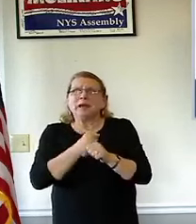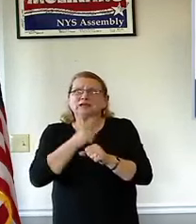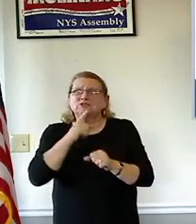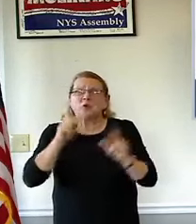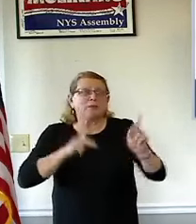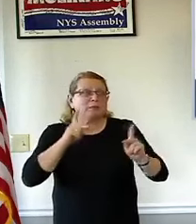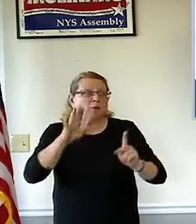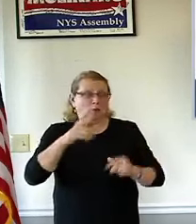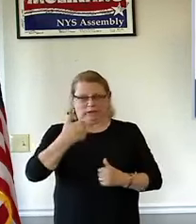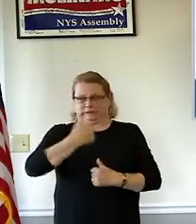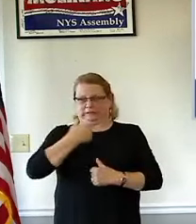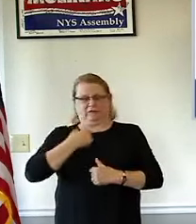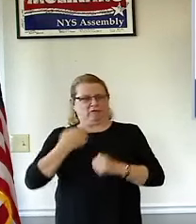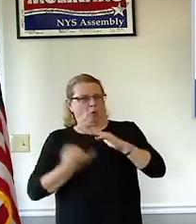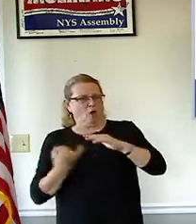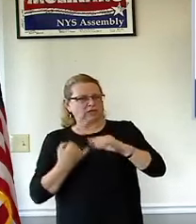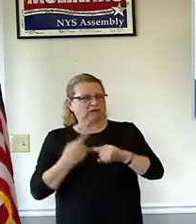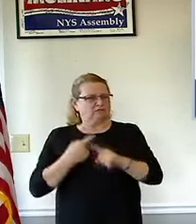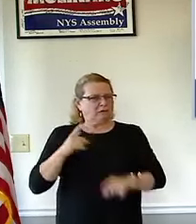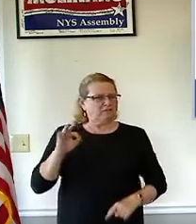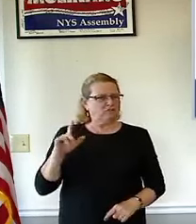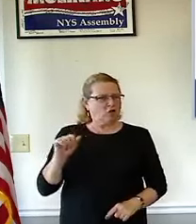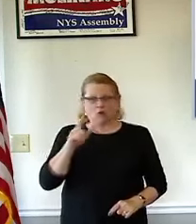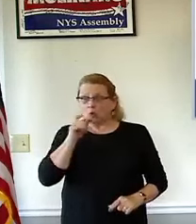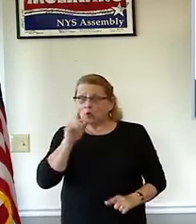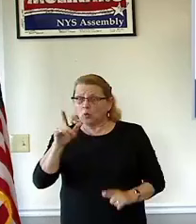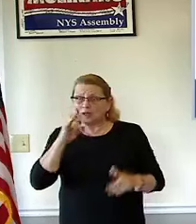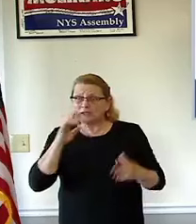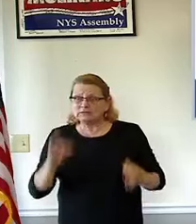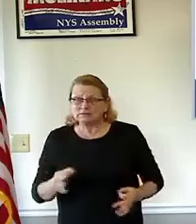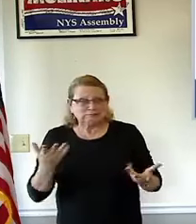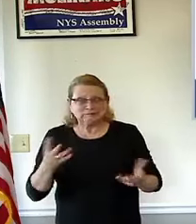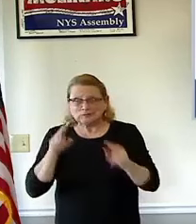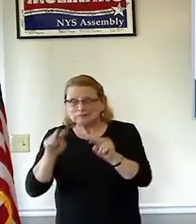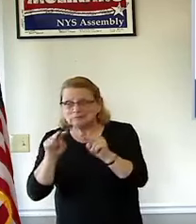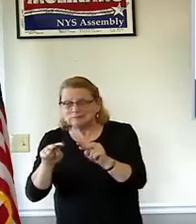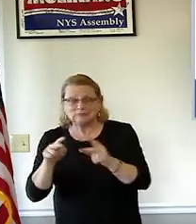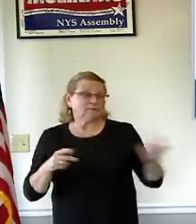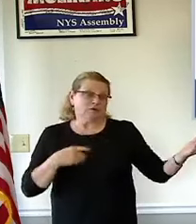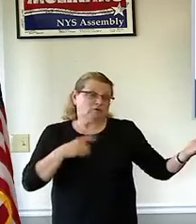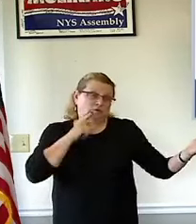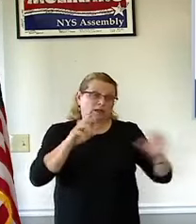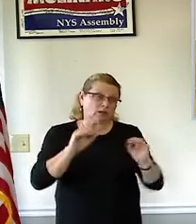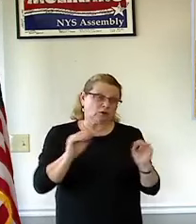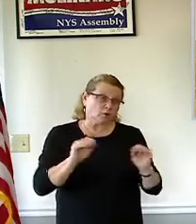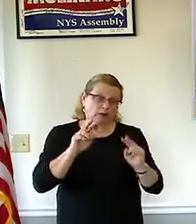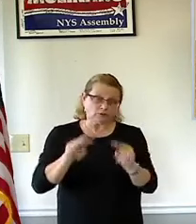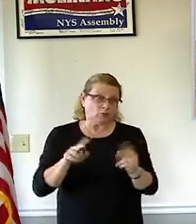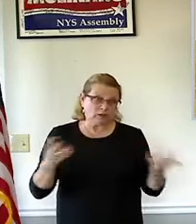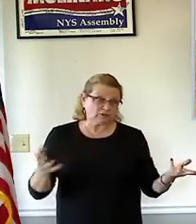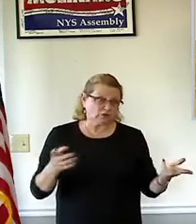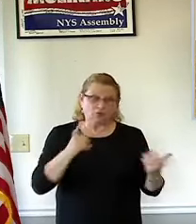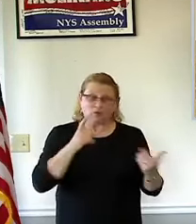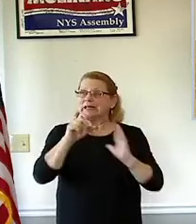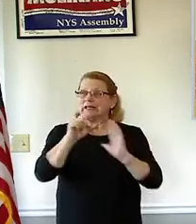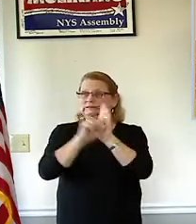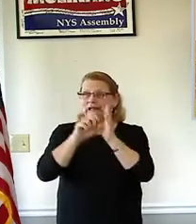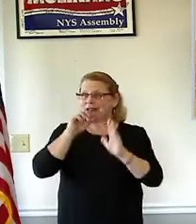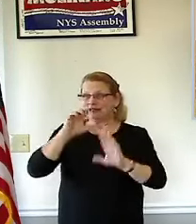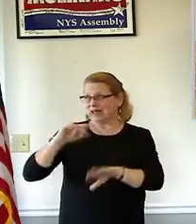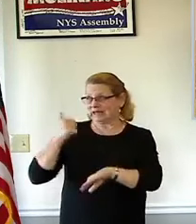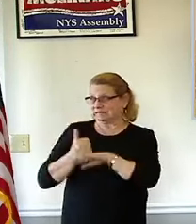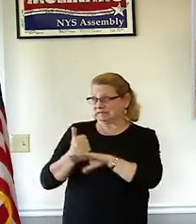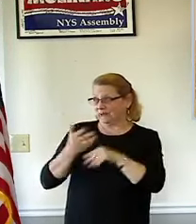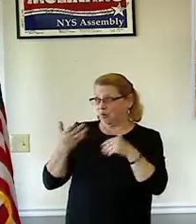one. I hate to be that blunt. The truth of the matter is there is no mechanism that the state has created